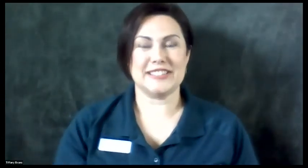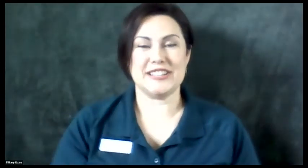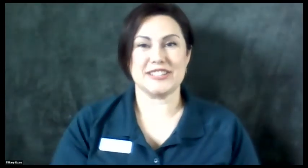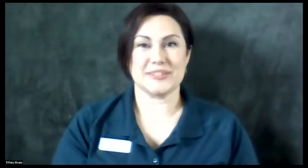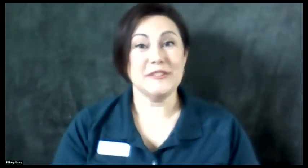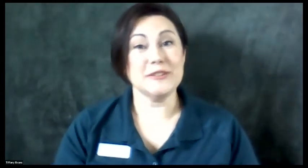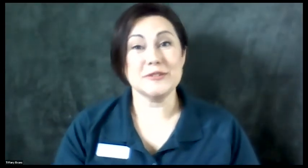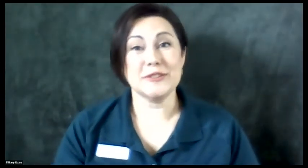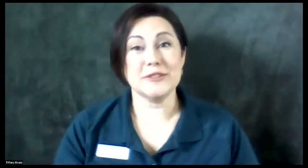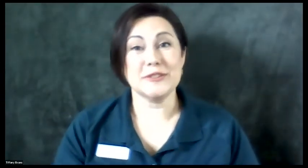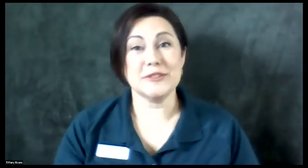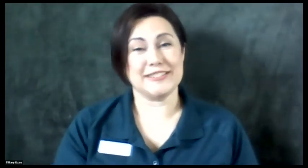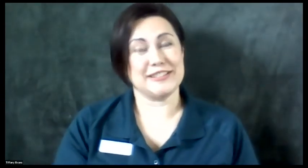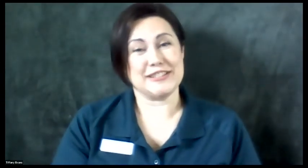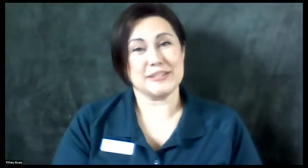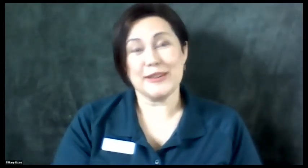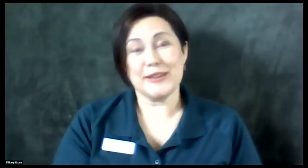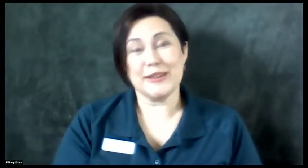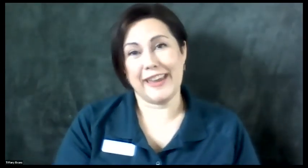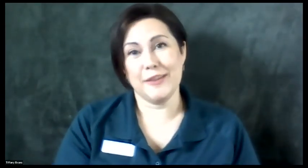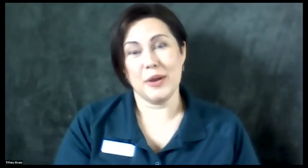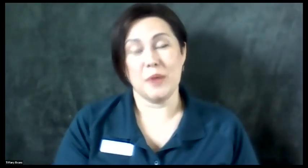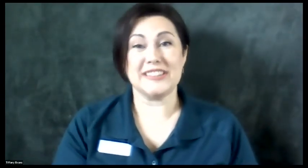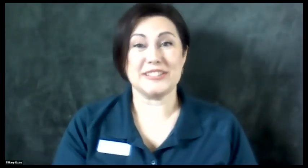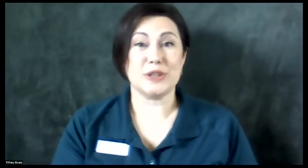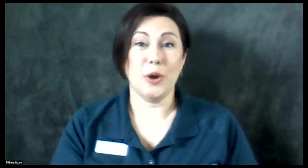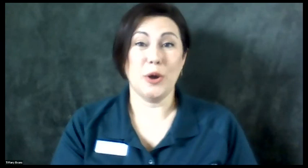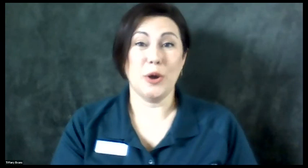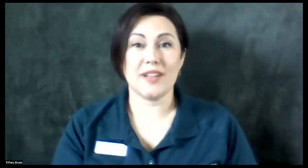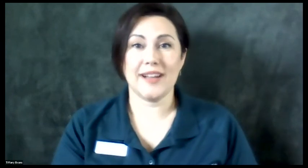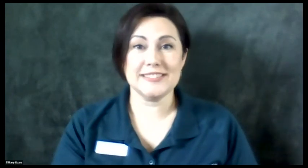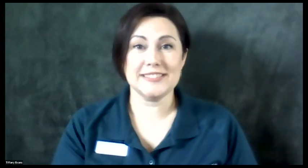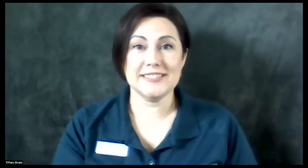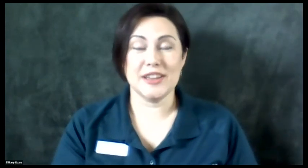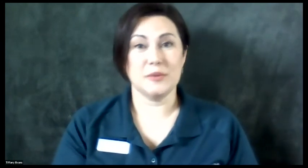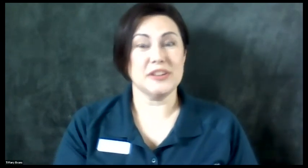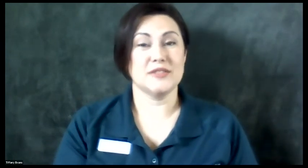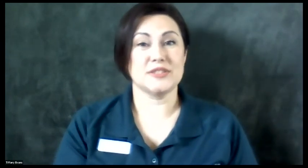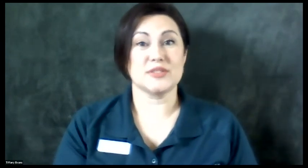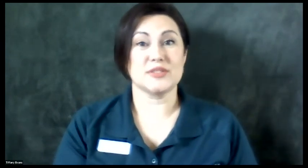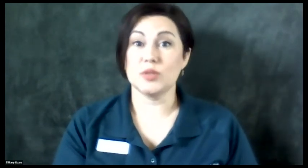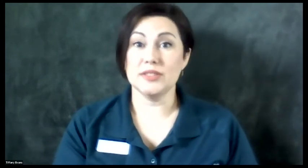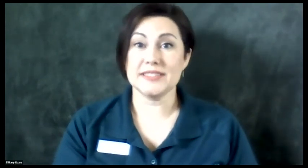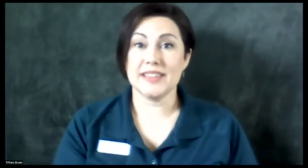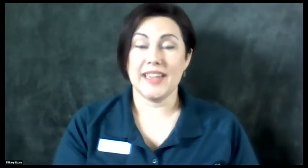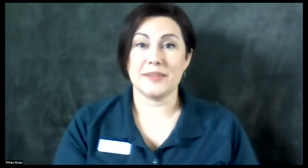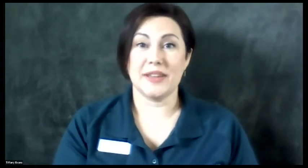school field trips, I get to teach specialty camp, we get to teach homeschool classes, we go to schools and we help with